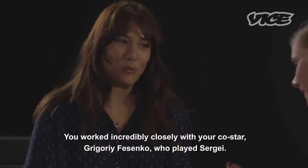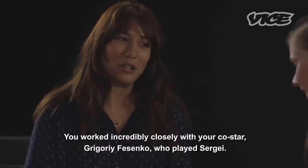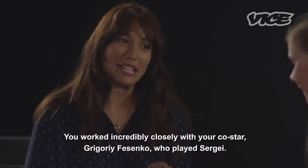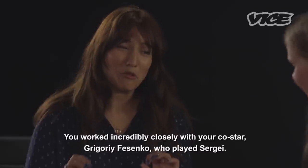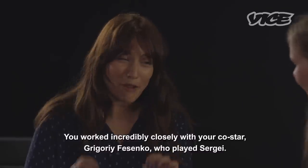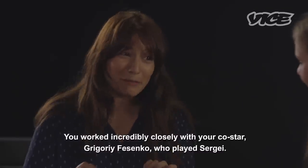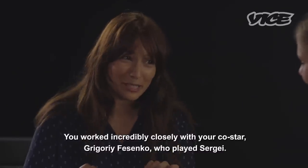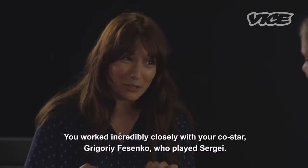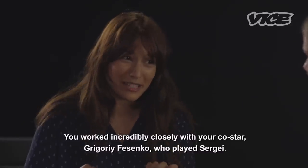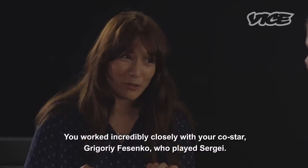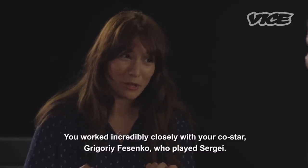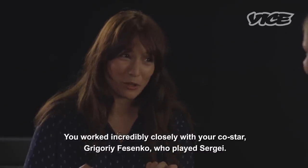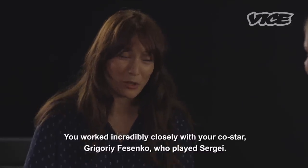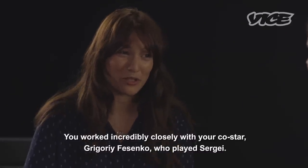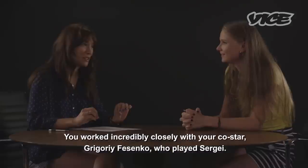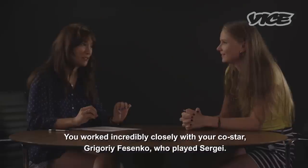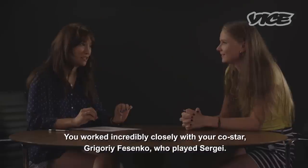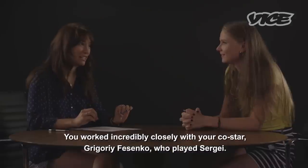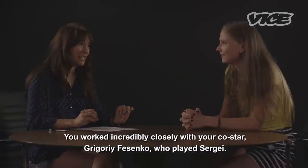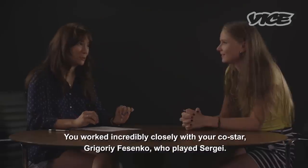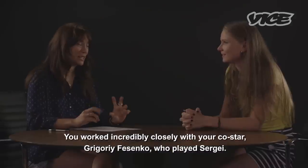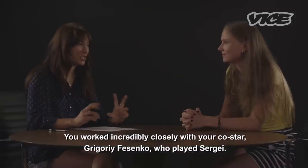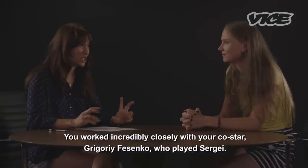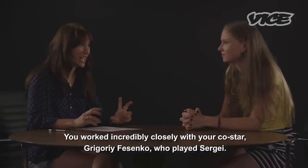You worked incredibly closely with your co-star, Gregory, who plays Sergei.